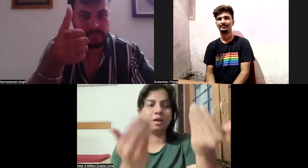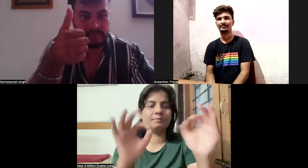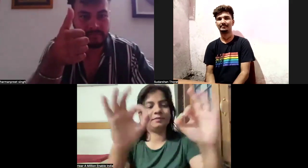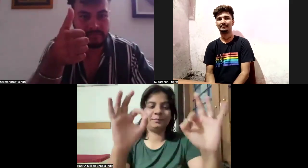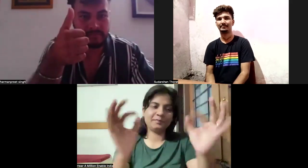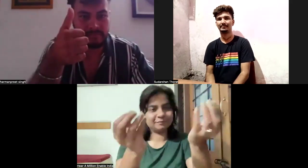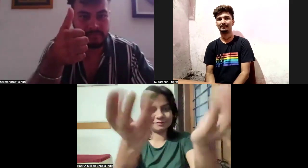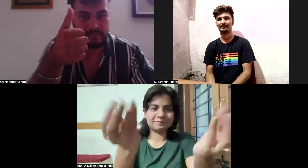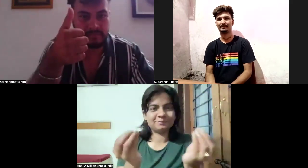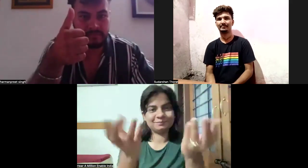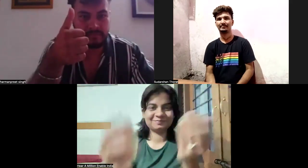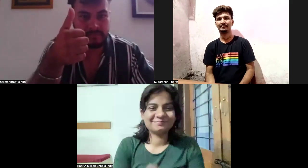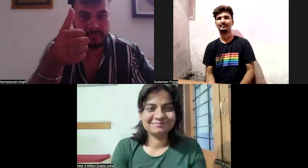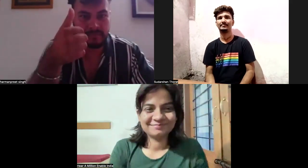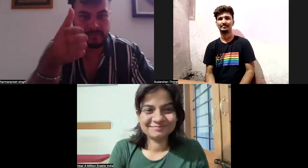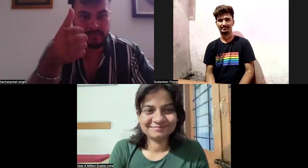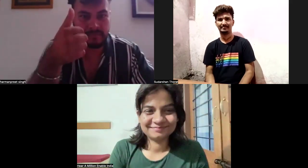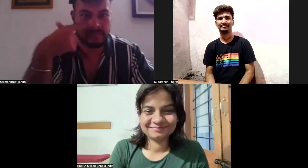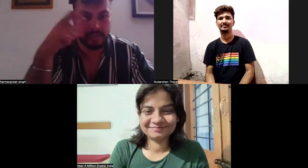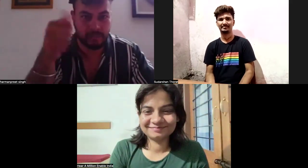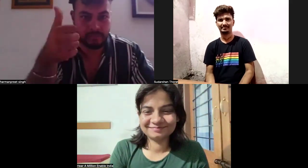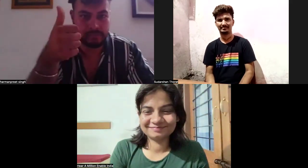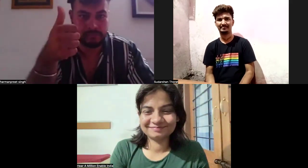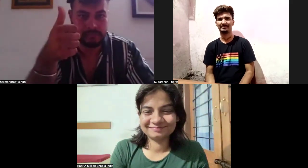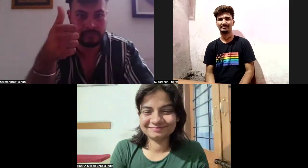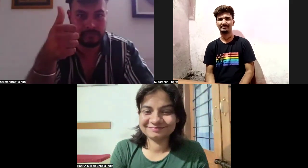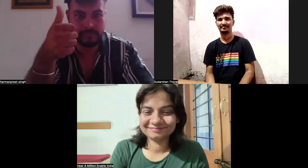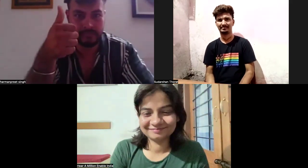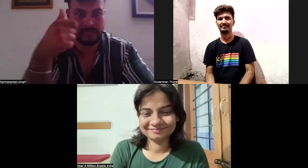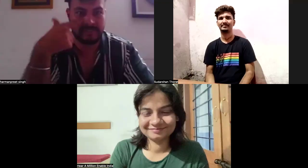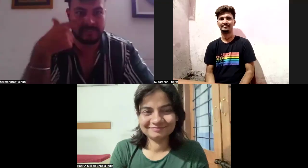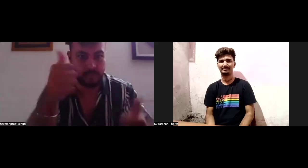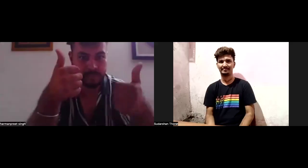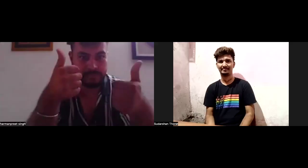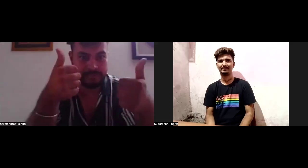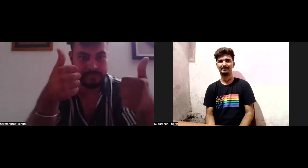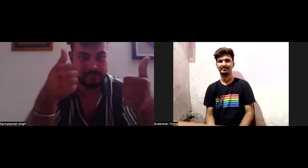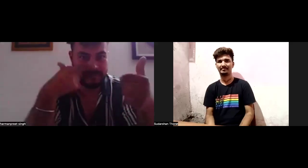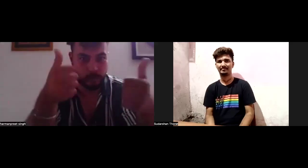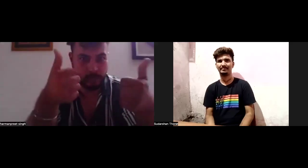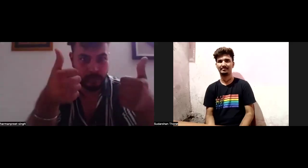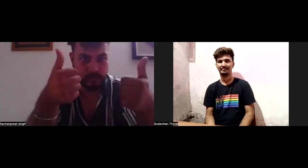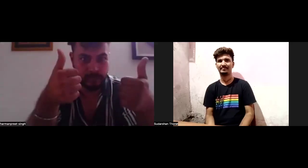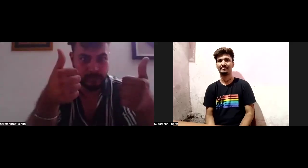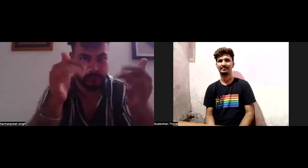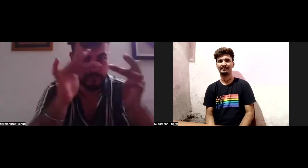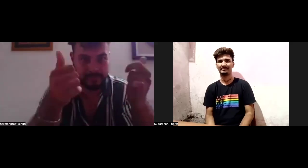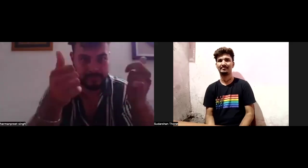beginning. Is it better now? Charu says, yes. Please carry on. Yes, can see.